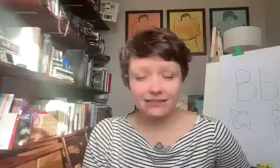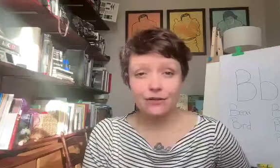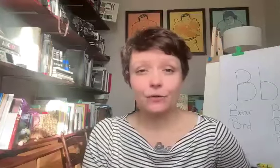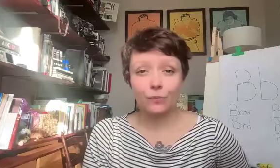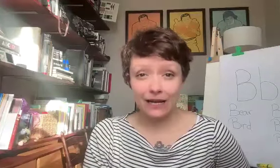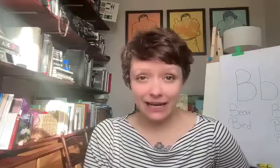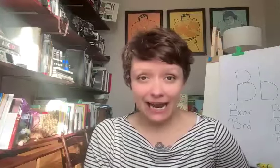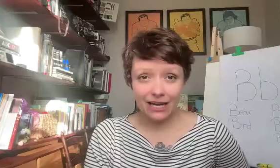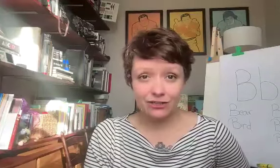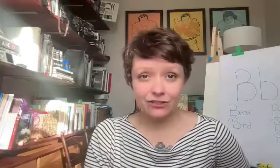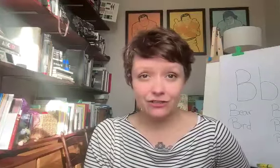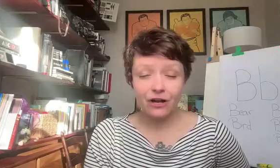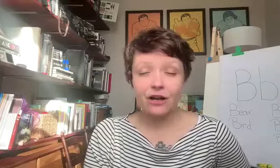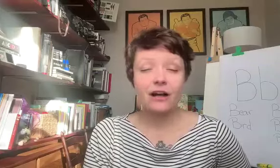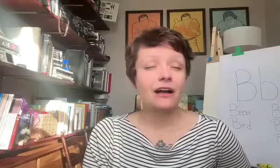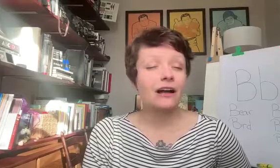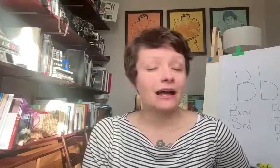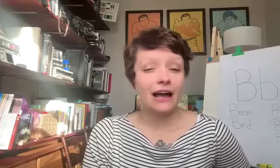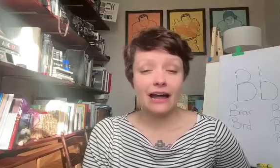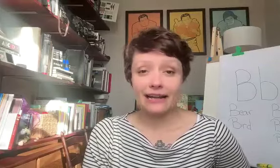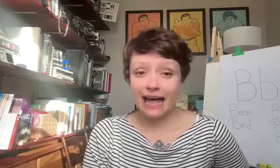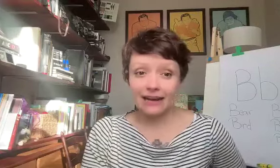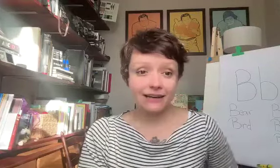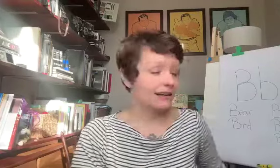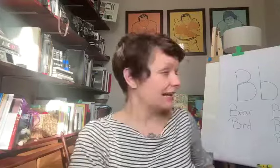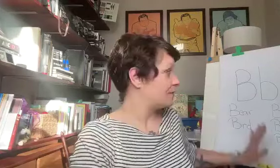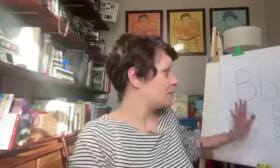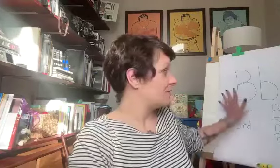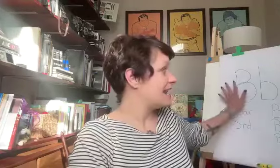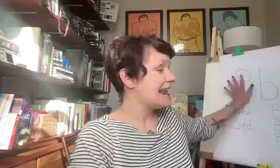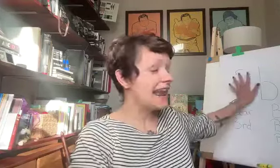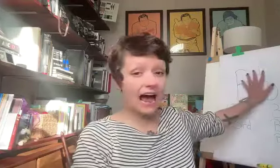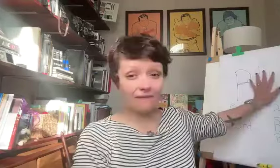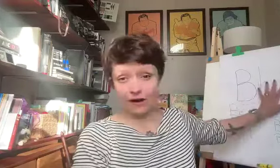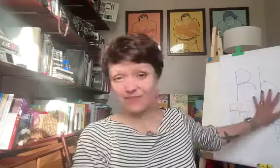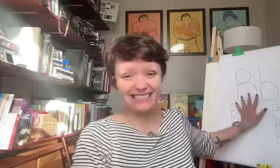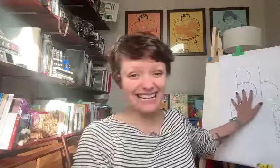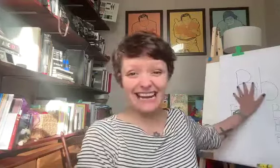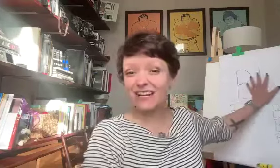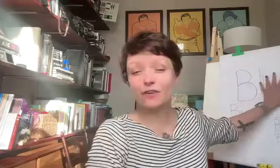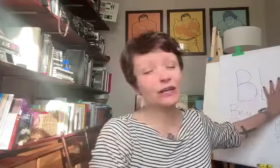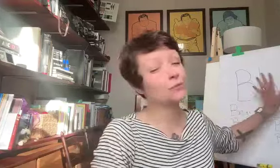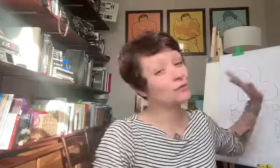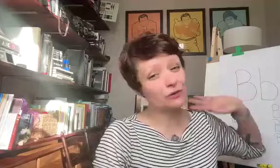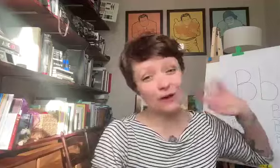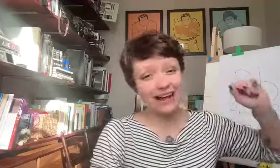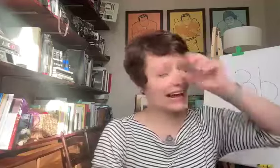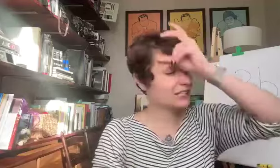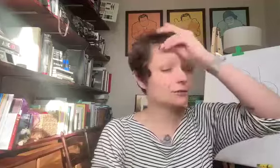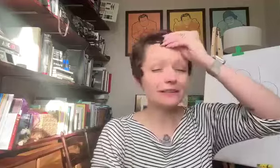Re-energize, re-engage. And again, if this is not even, if you're like, you know what, I got super